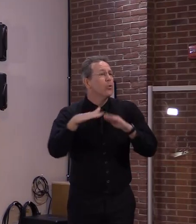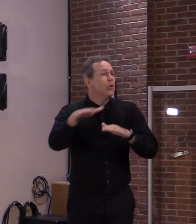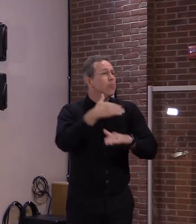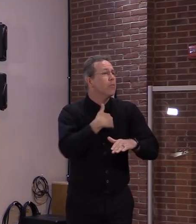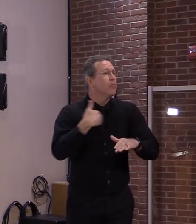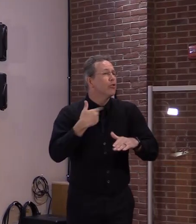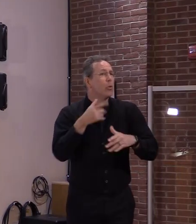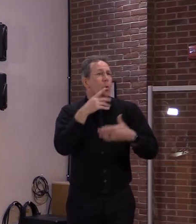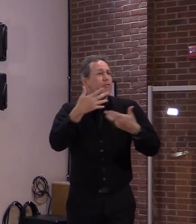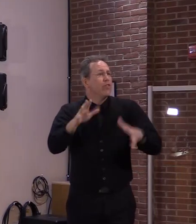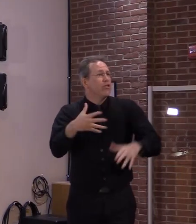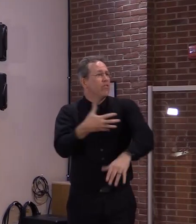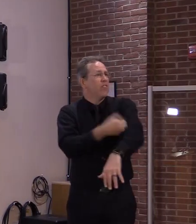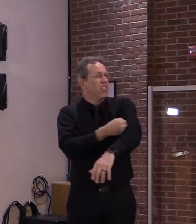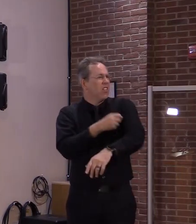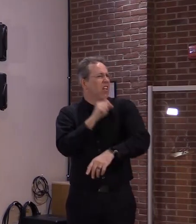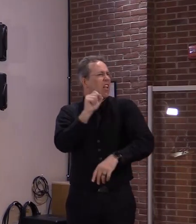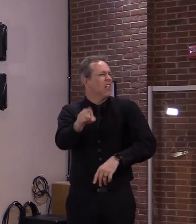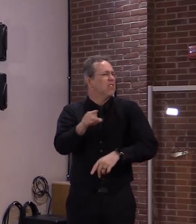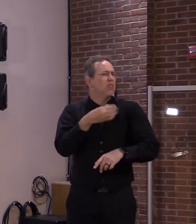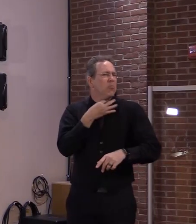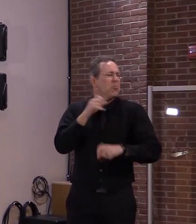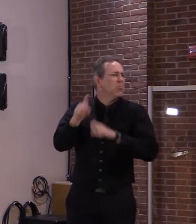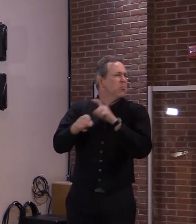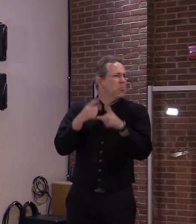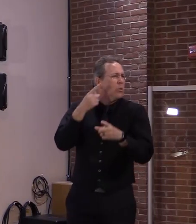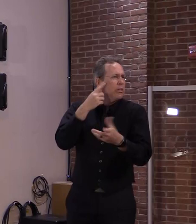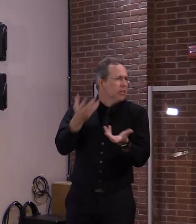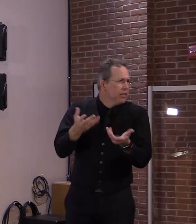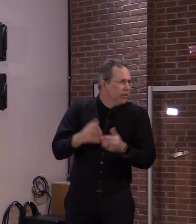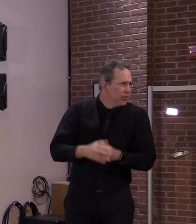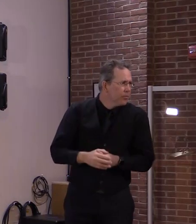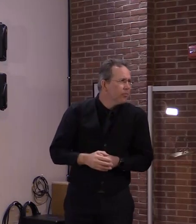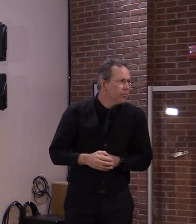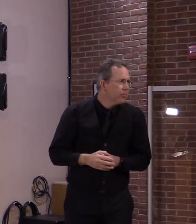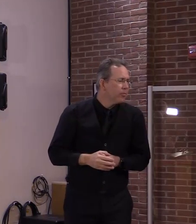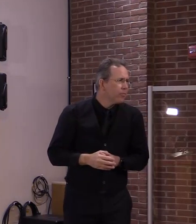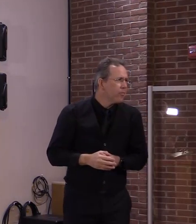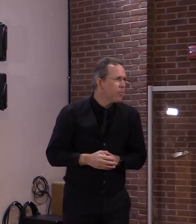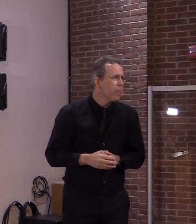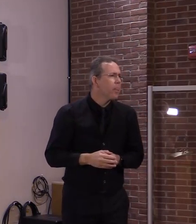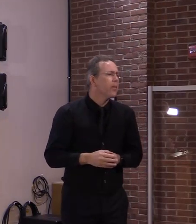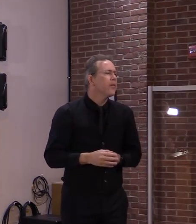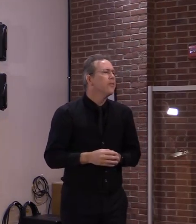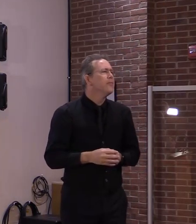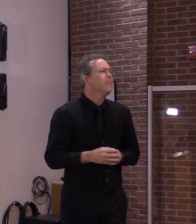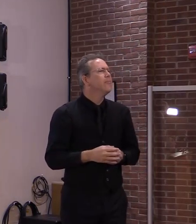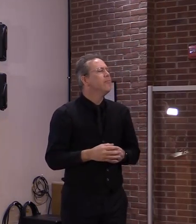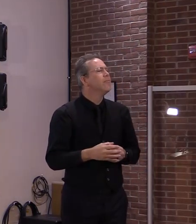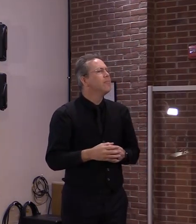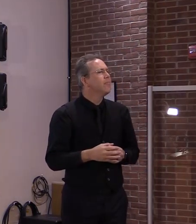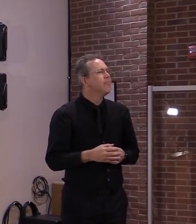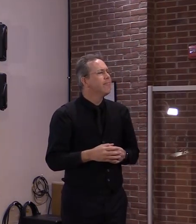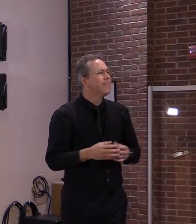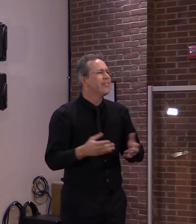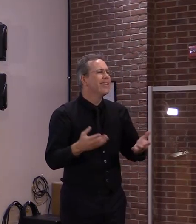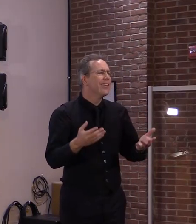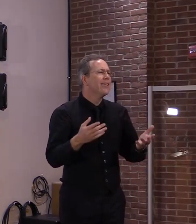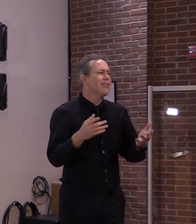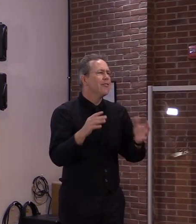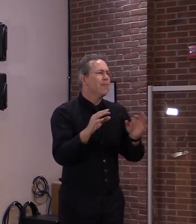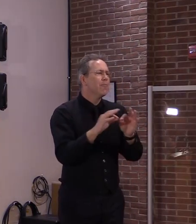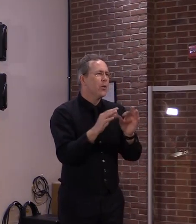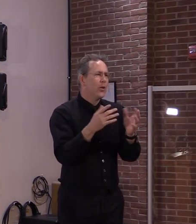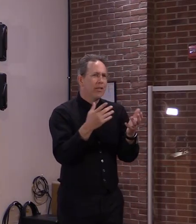own work site for that matter, who they value their word and they're trusted and can have that conversation with